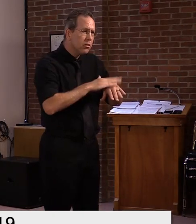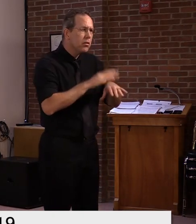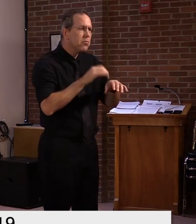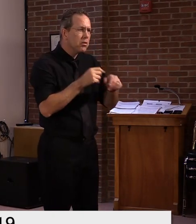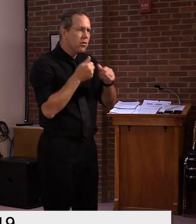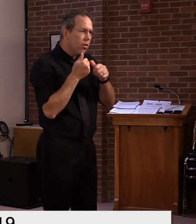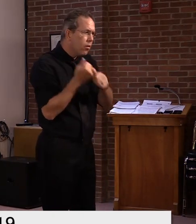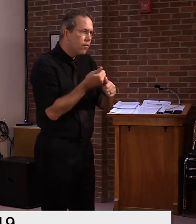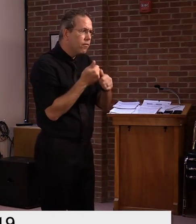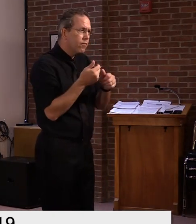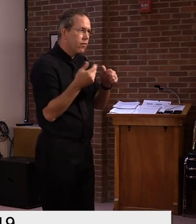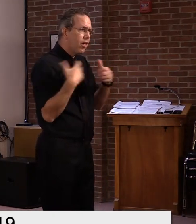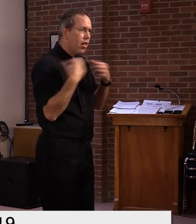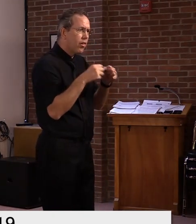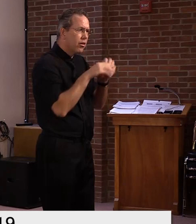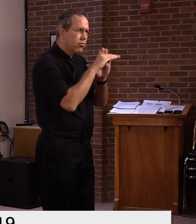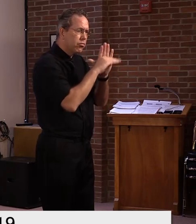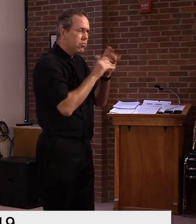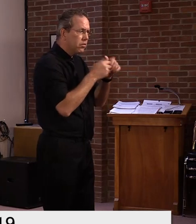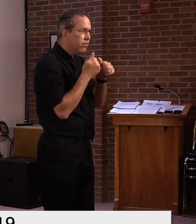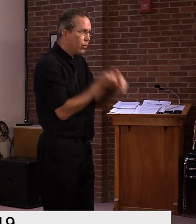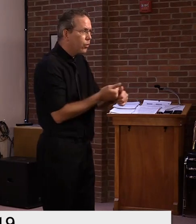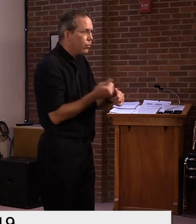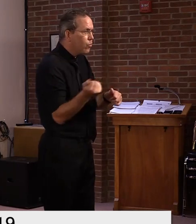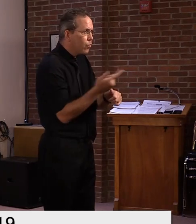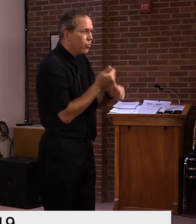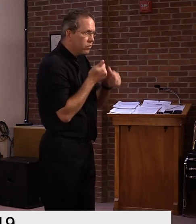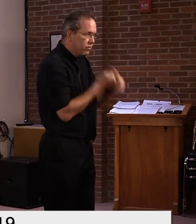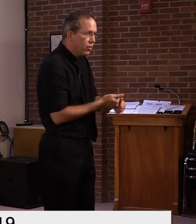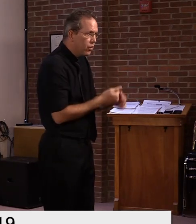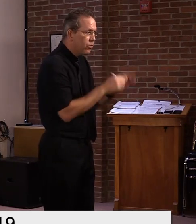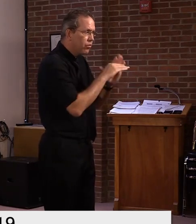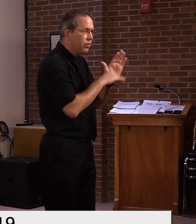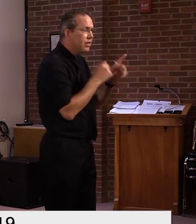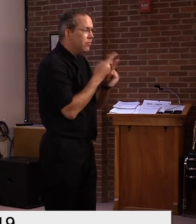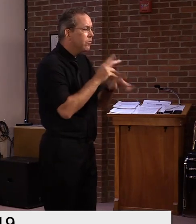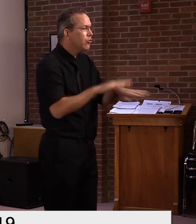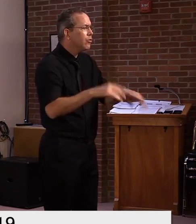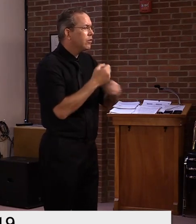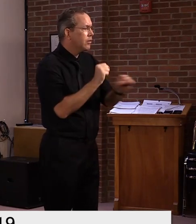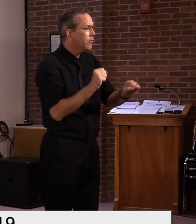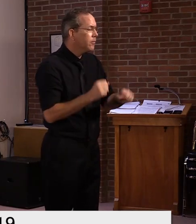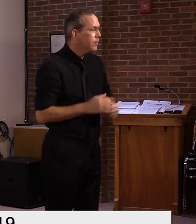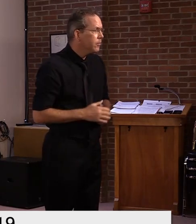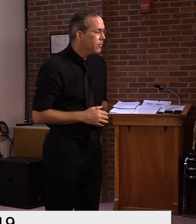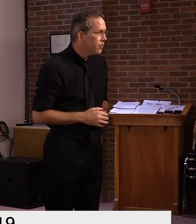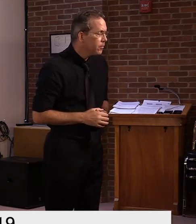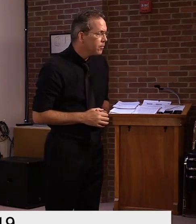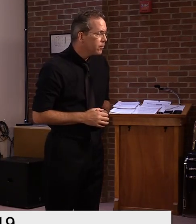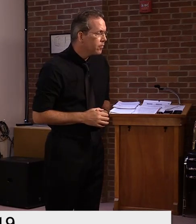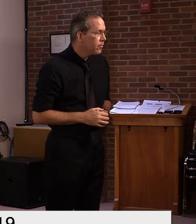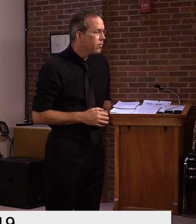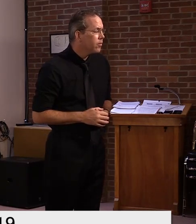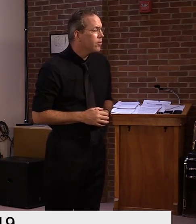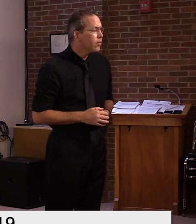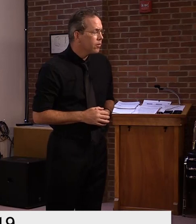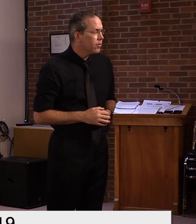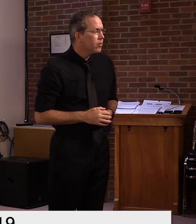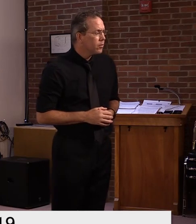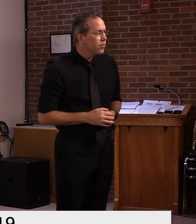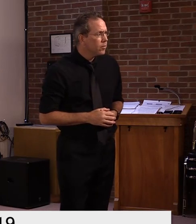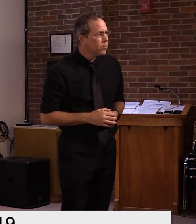requirements to ensure the safety of children in their care outside of the regulated system. The